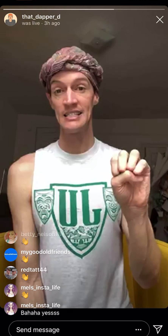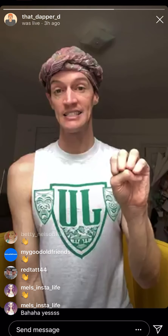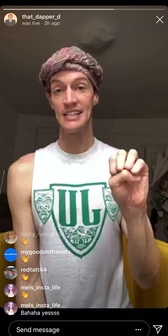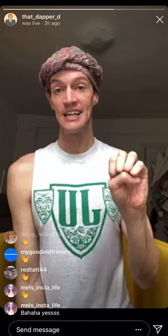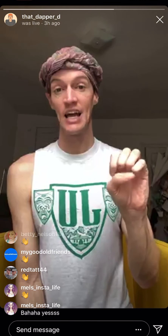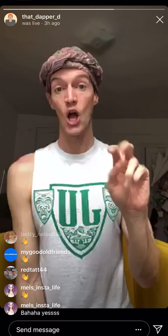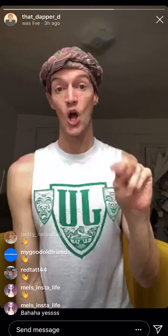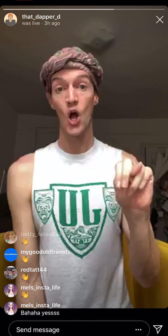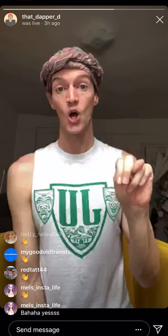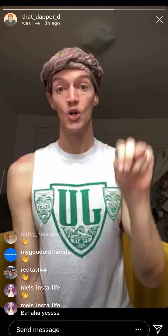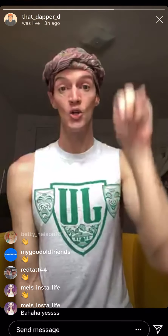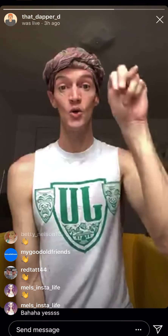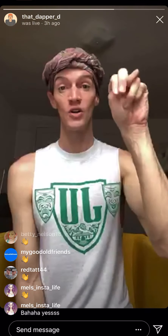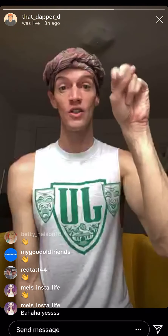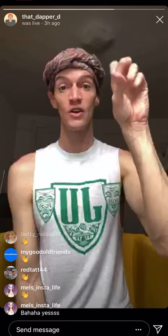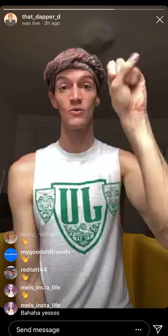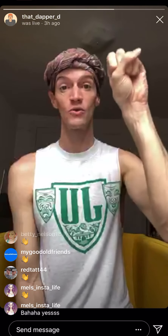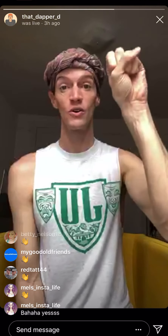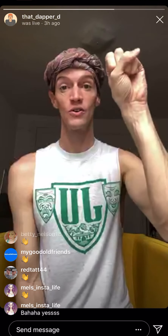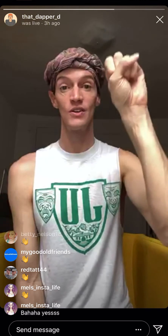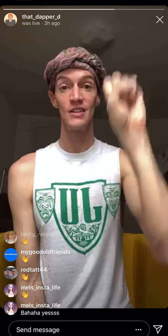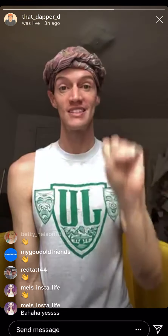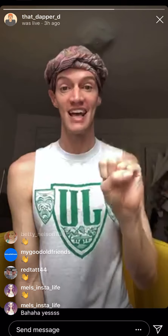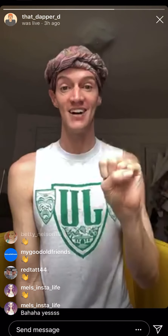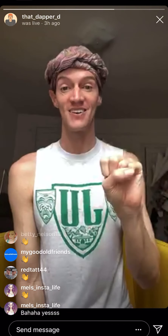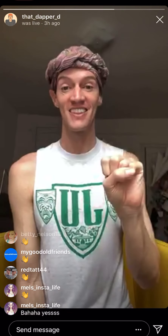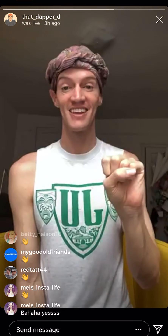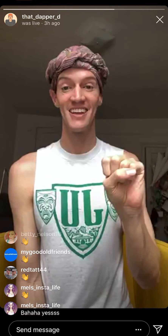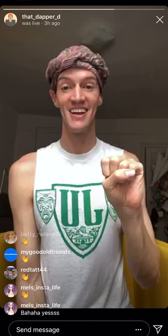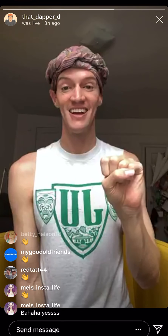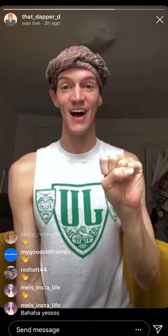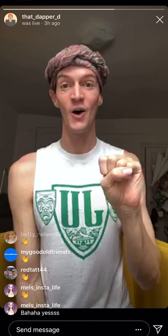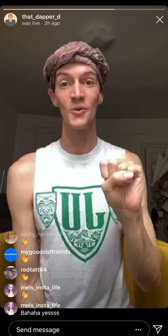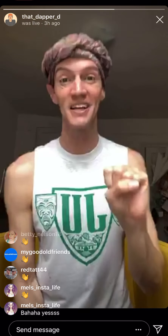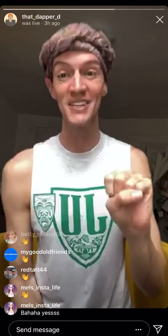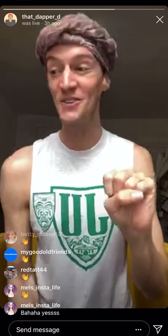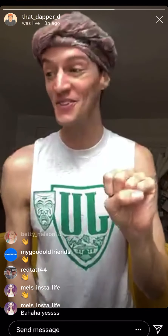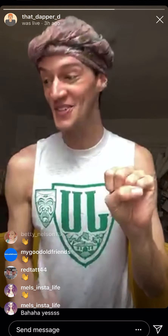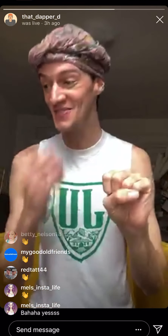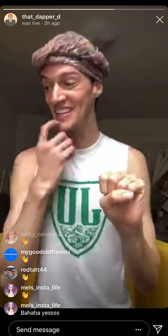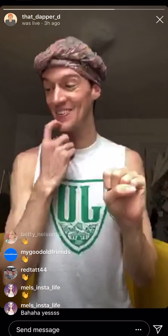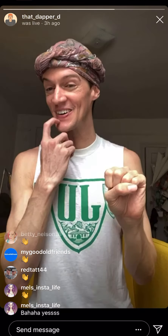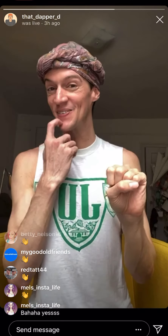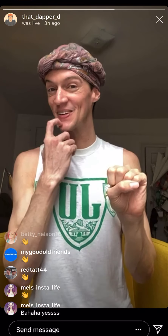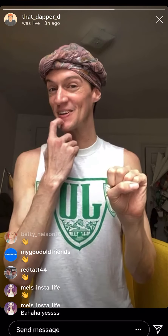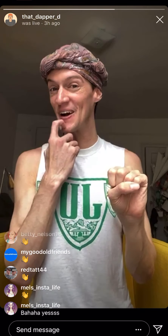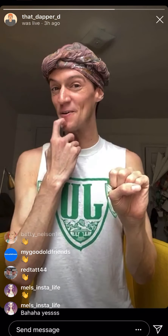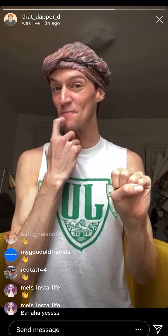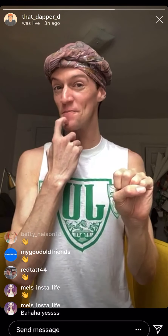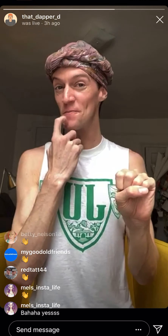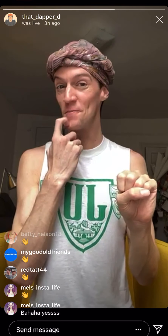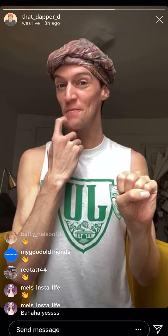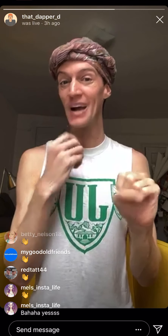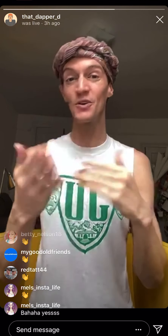east north south all right let's review some of these i'm going to work um backwards so